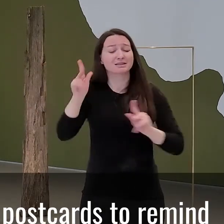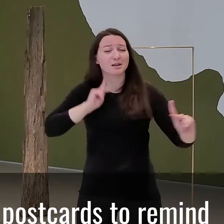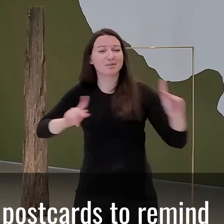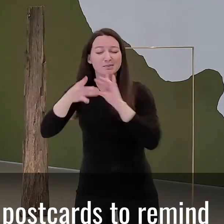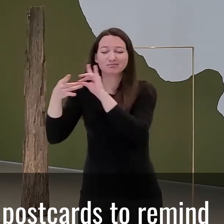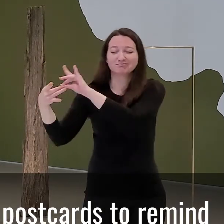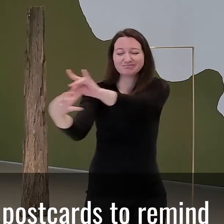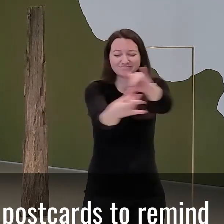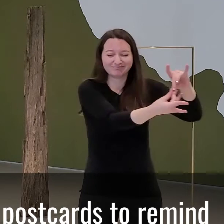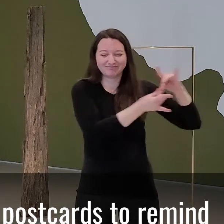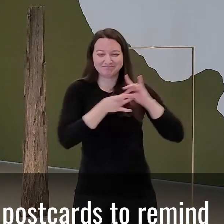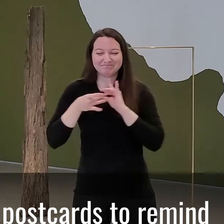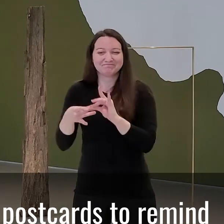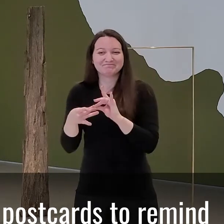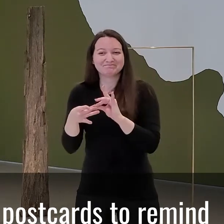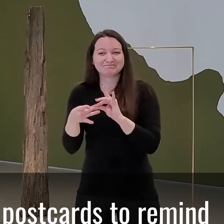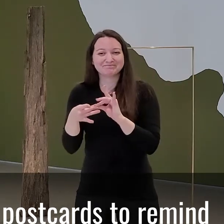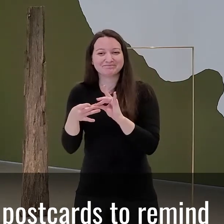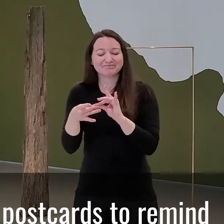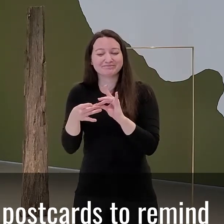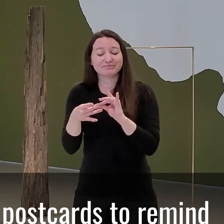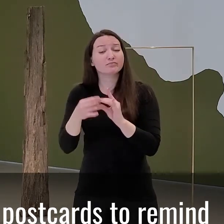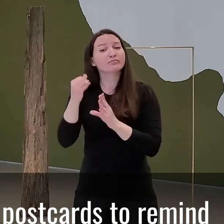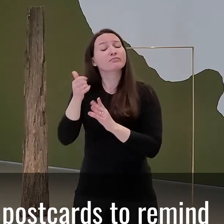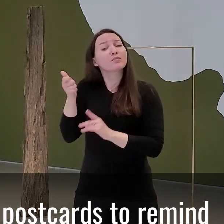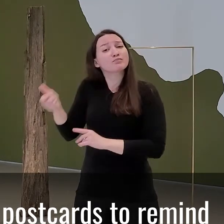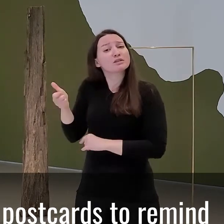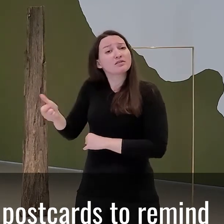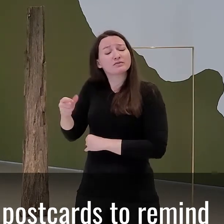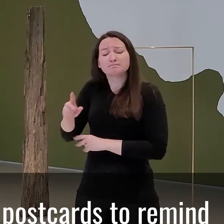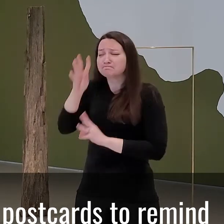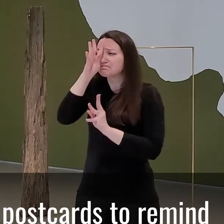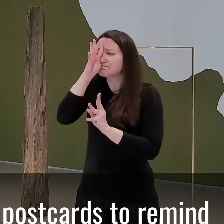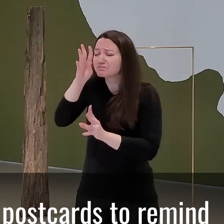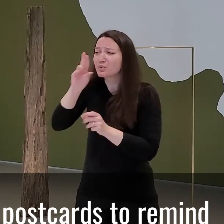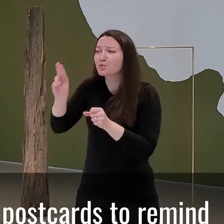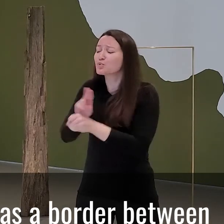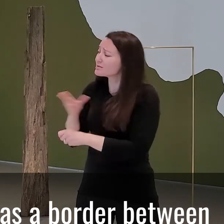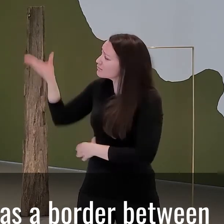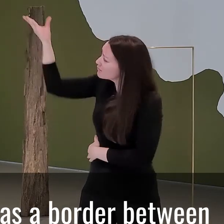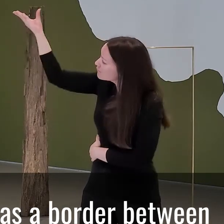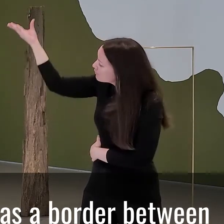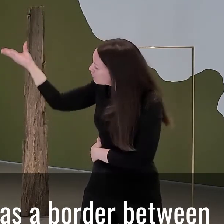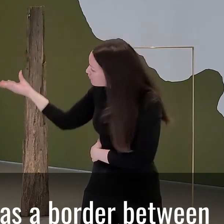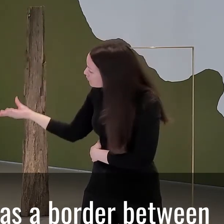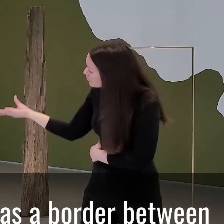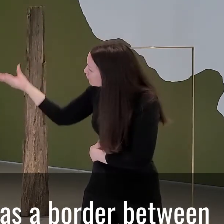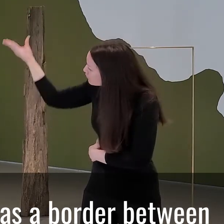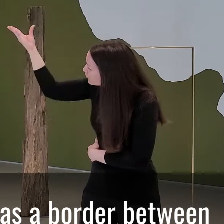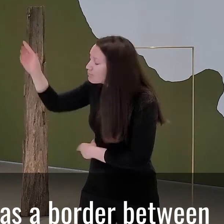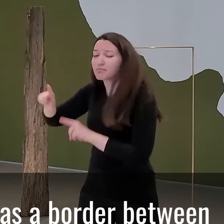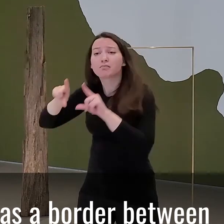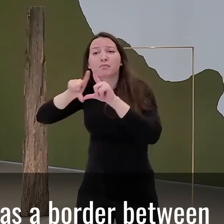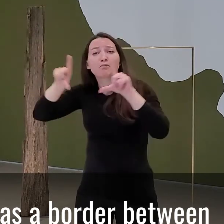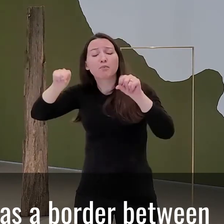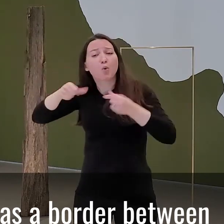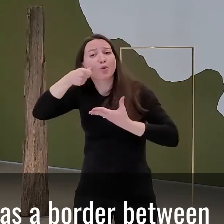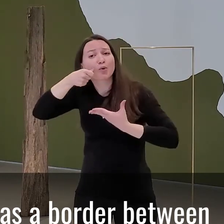the postcards to remind us of the history of the Ohio River, its use in trade, history as a border